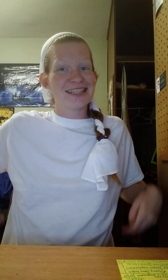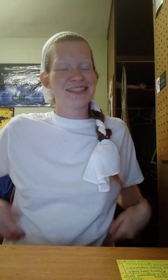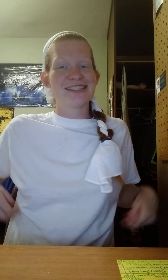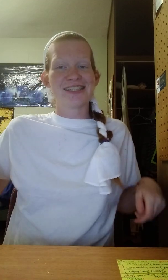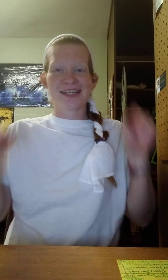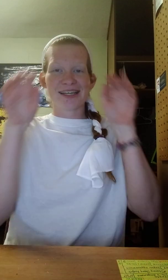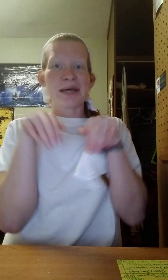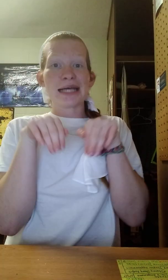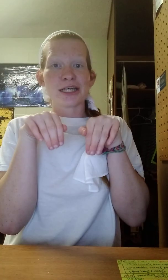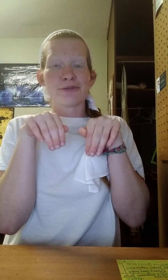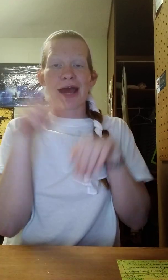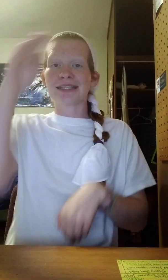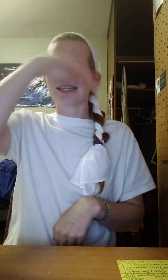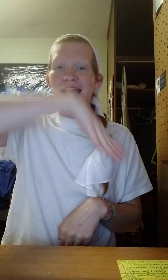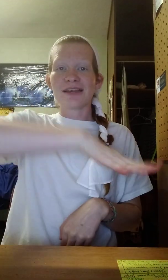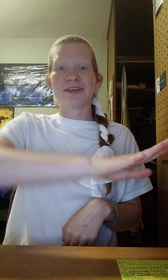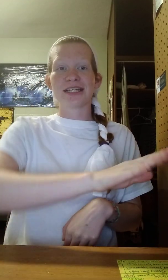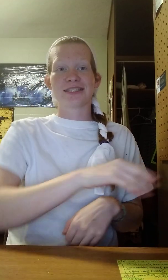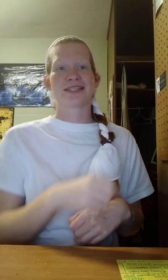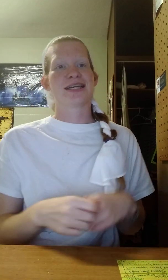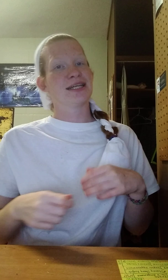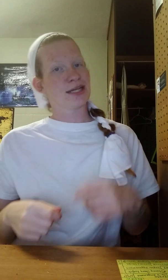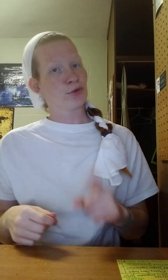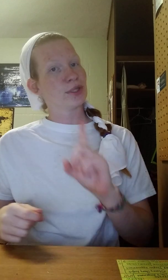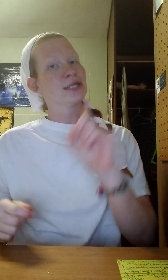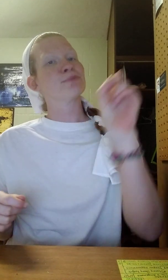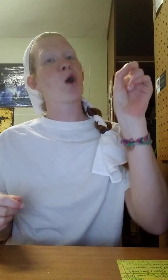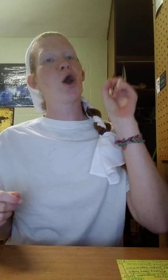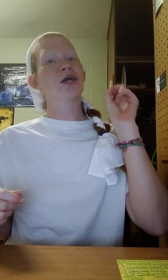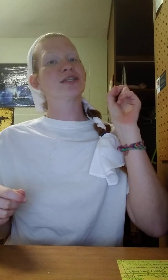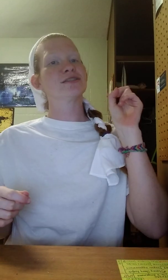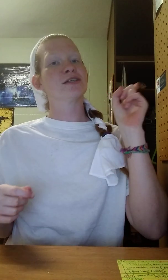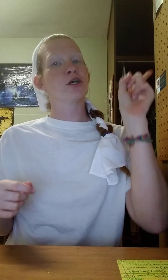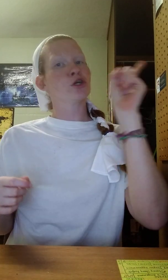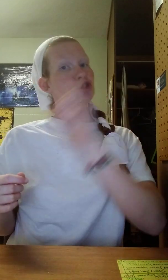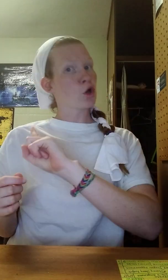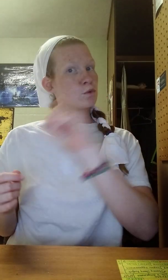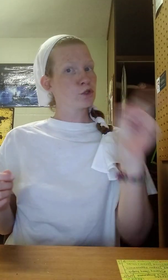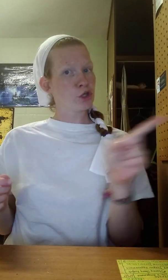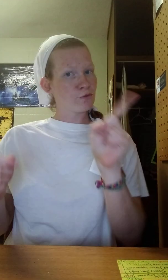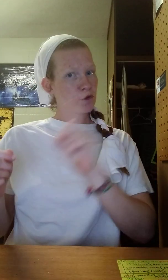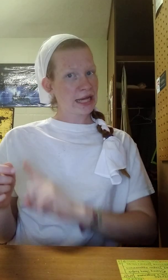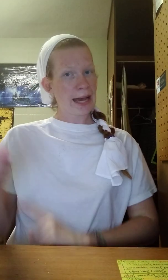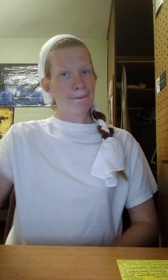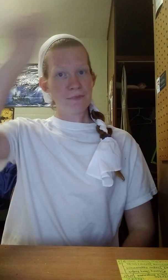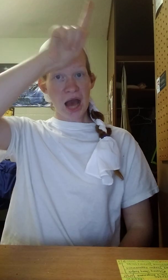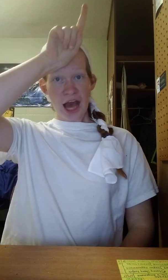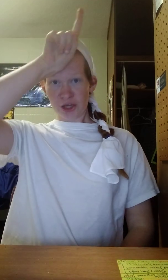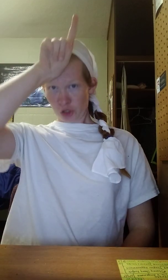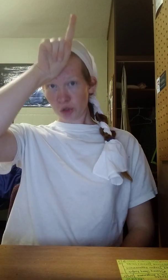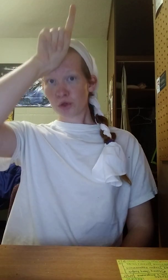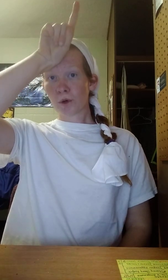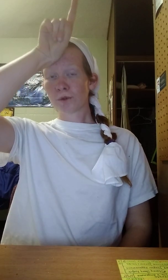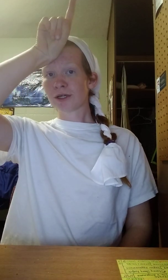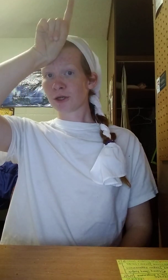chimpanzees, some cats and rats and elephants, but sure as you're born, don't you forget my